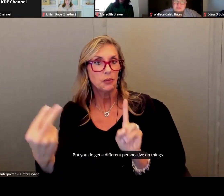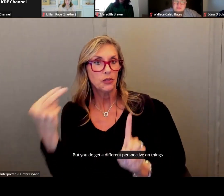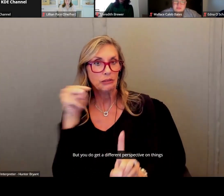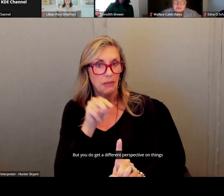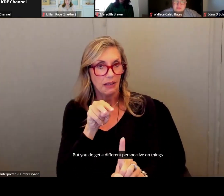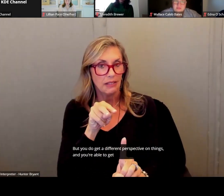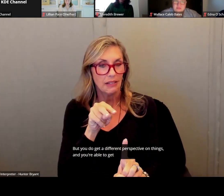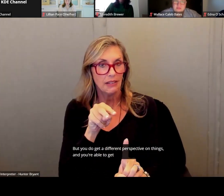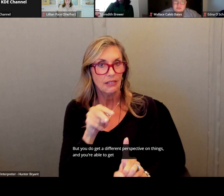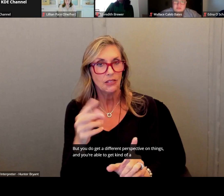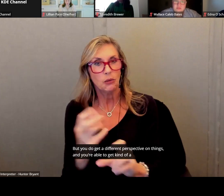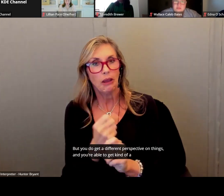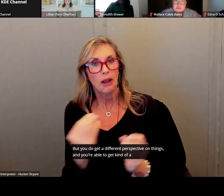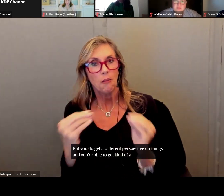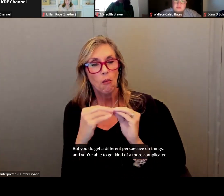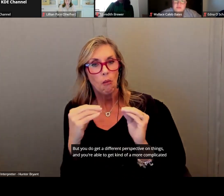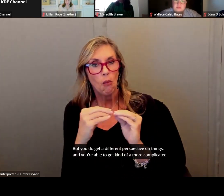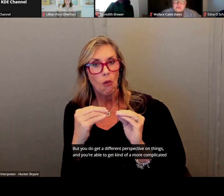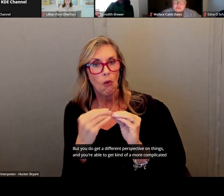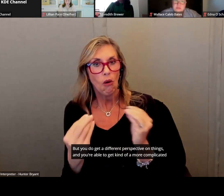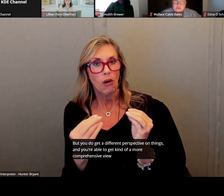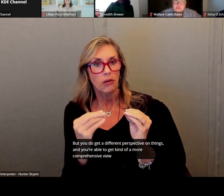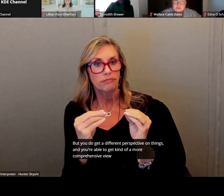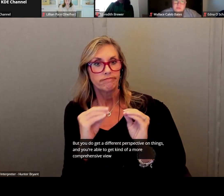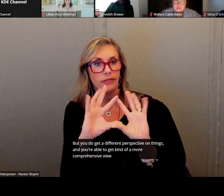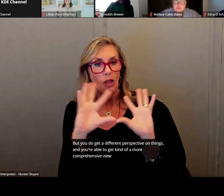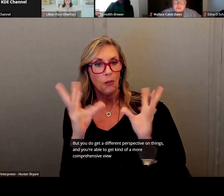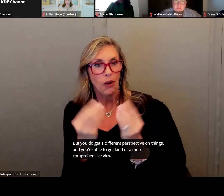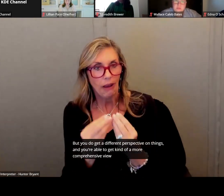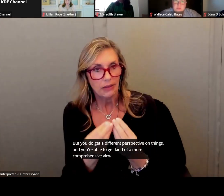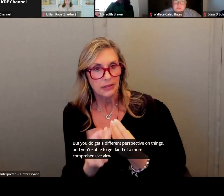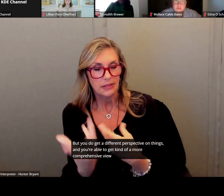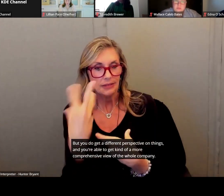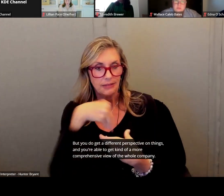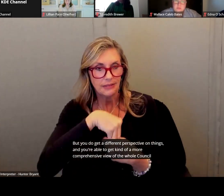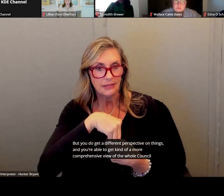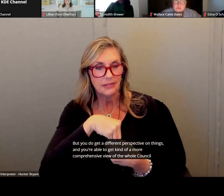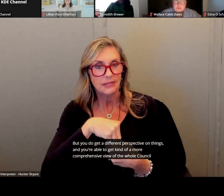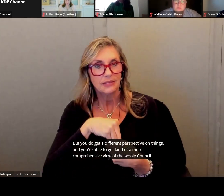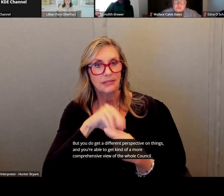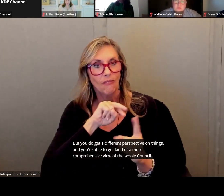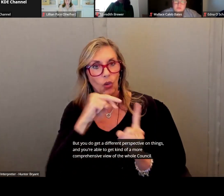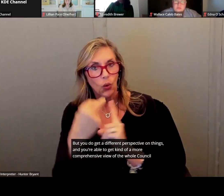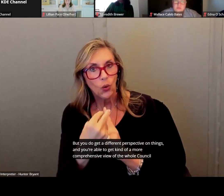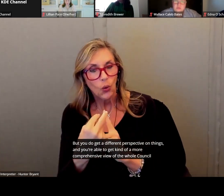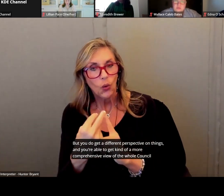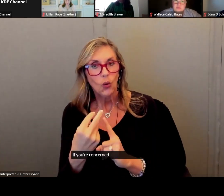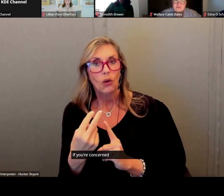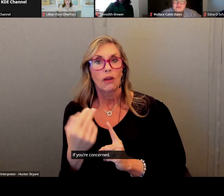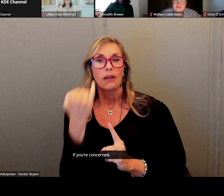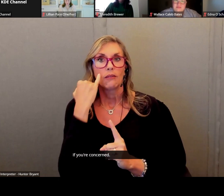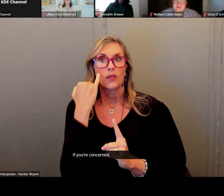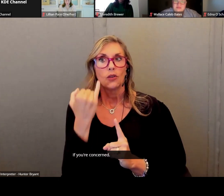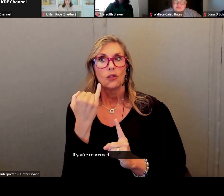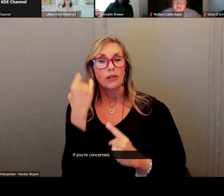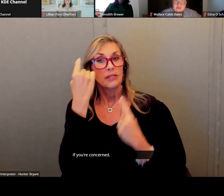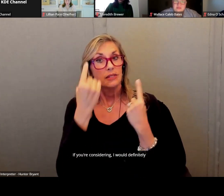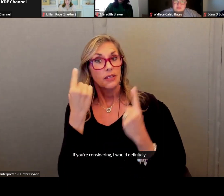of a more comprehensive view of the whole council. If you're considering, I would definitely do